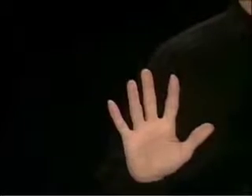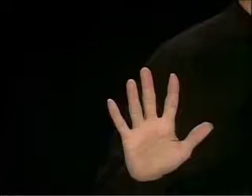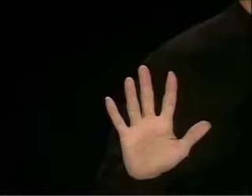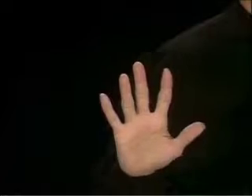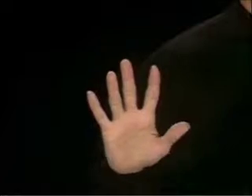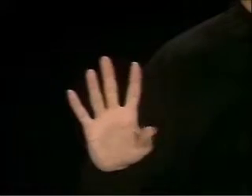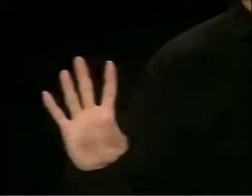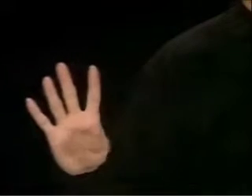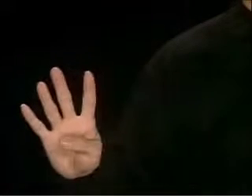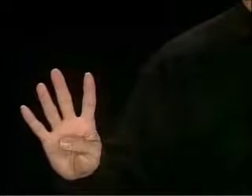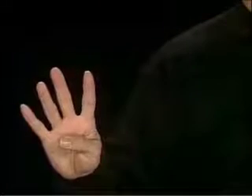54,